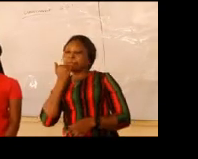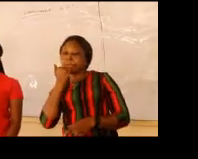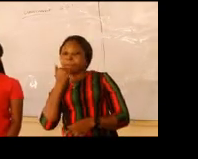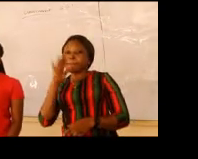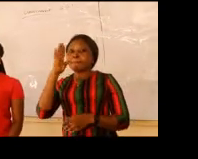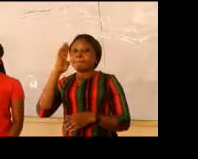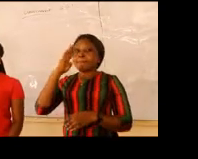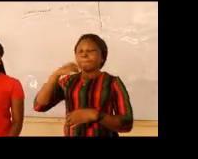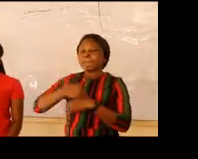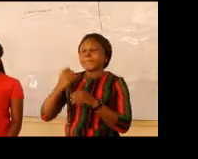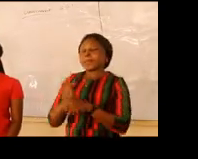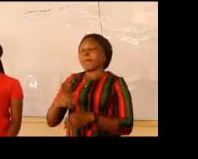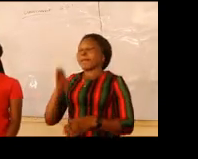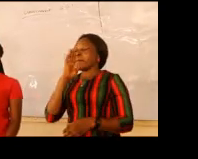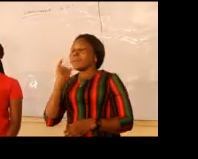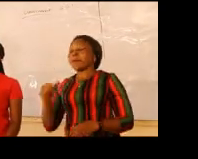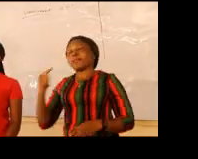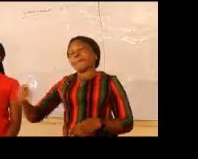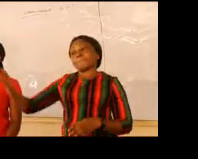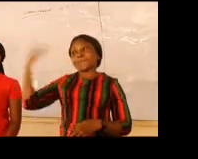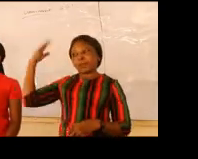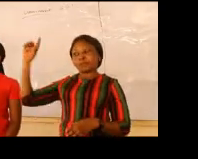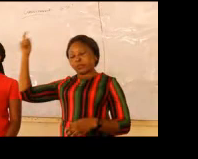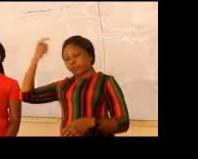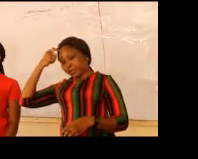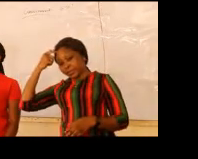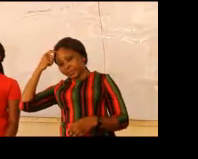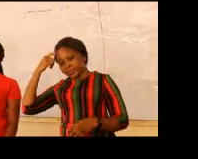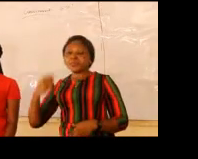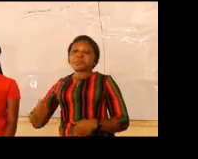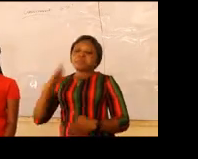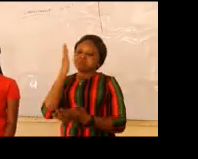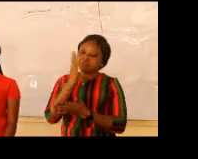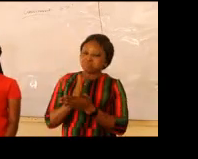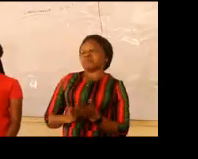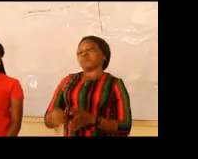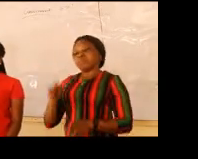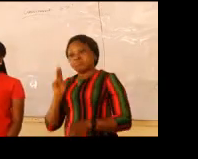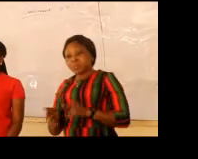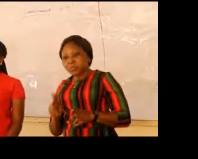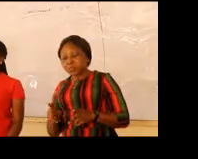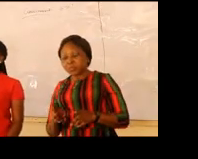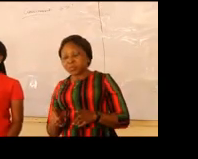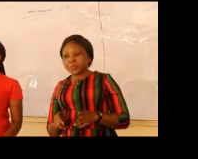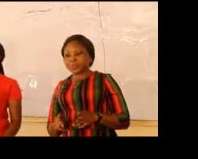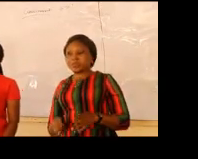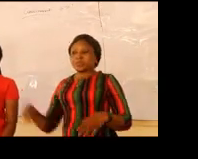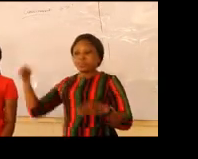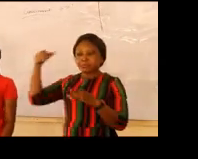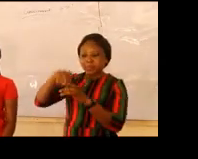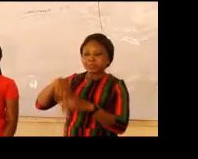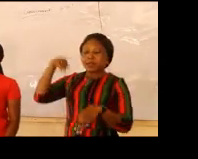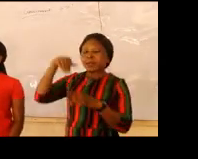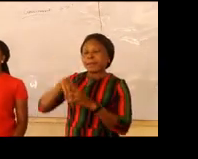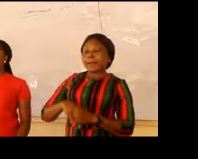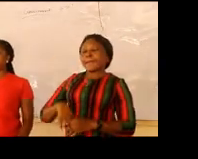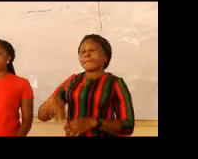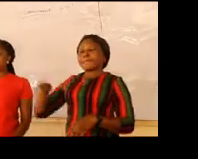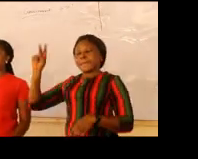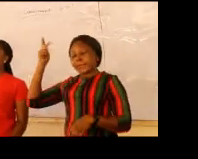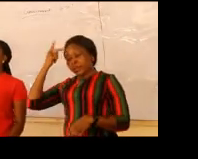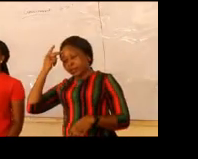government. Then some people also participate in politics because they see it as an avenue